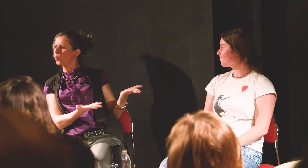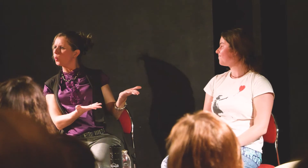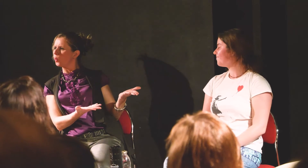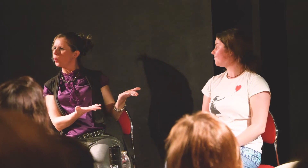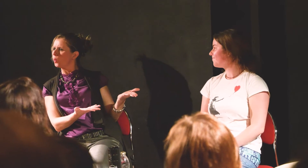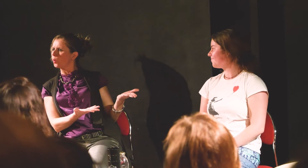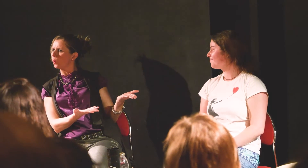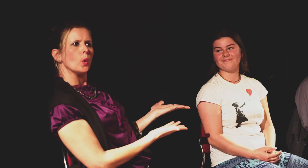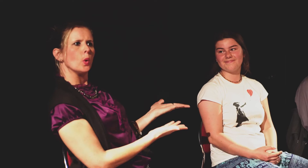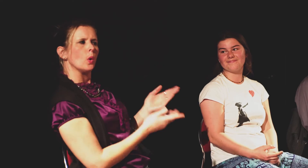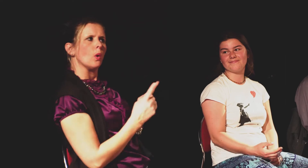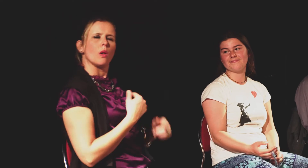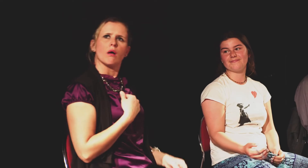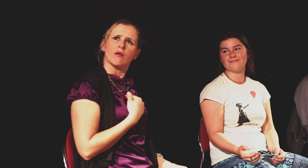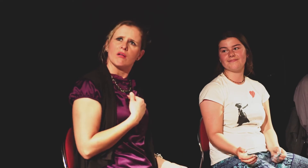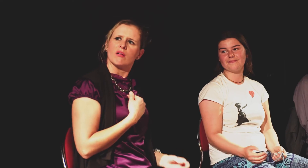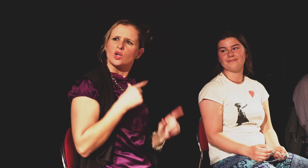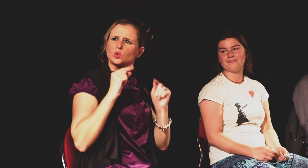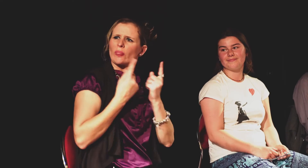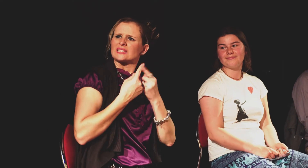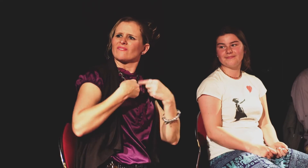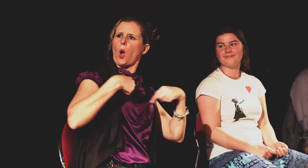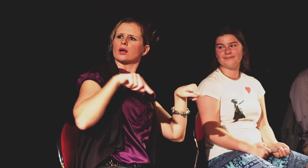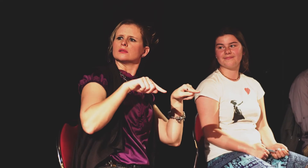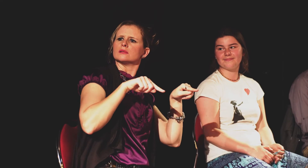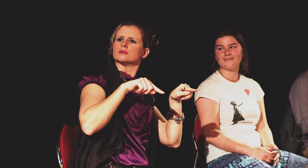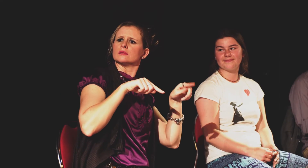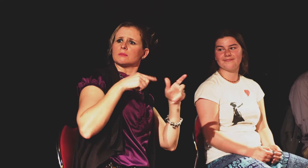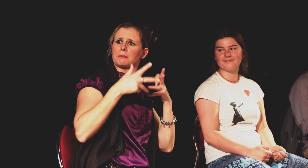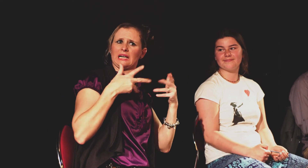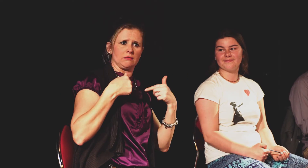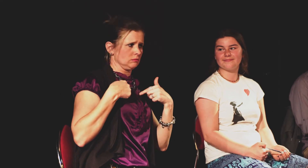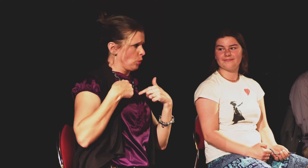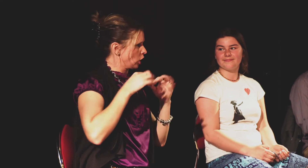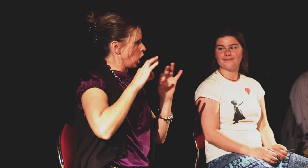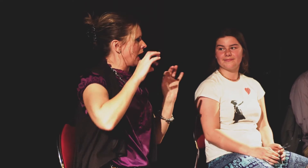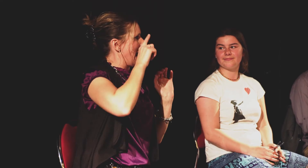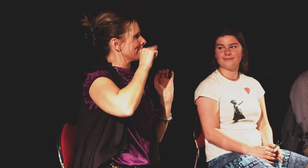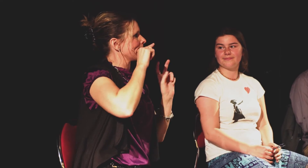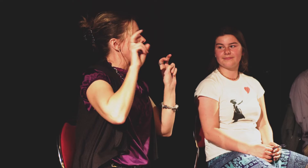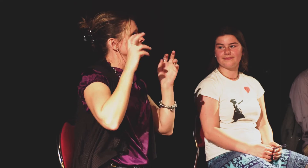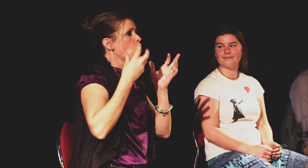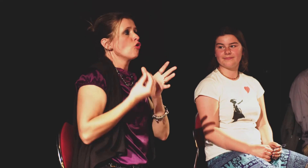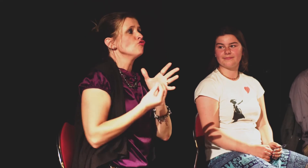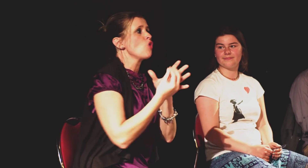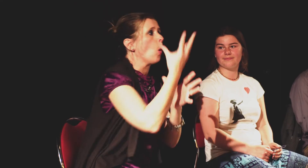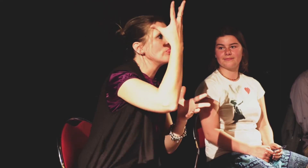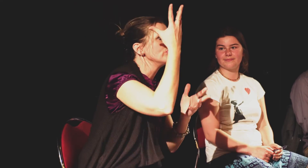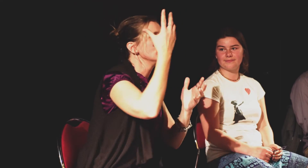It's like, oh, I'll do this for you. You'll do things for us, so we're not